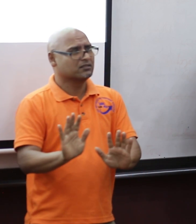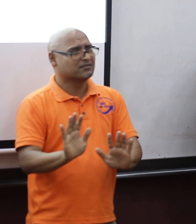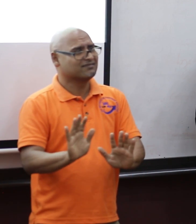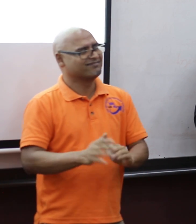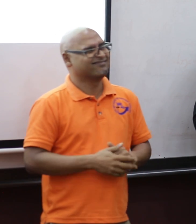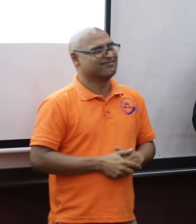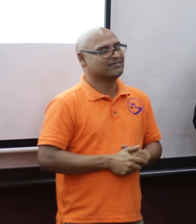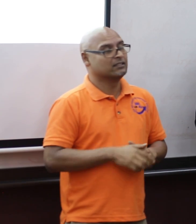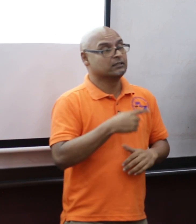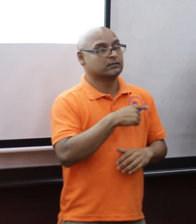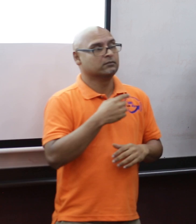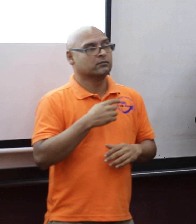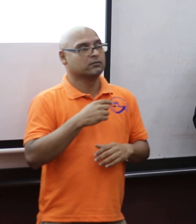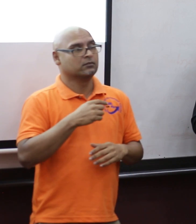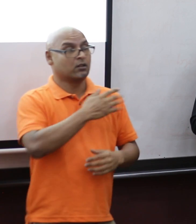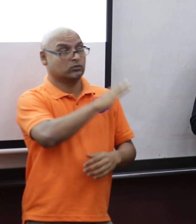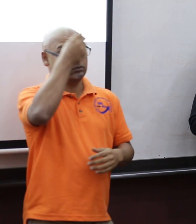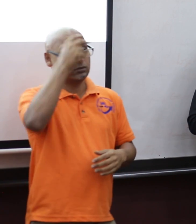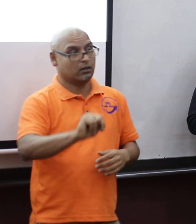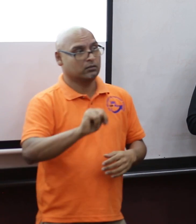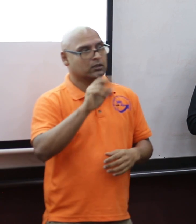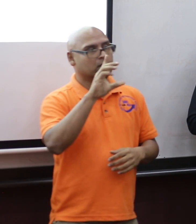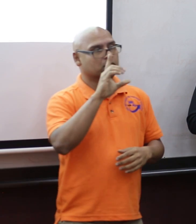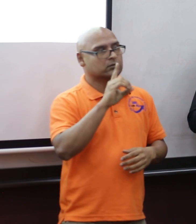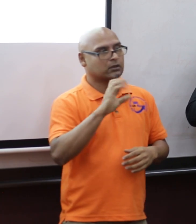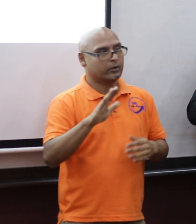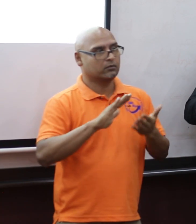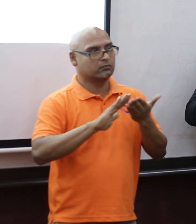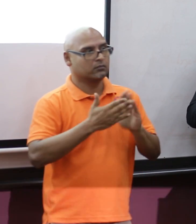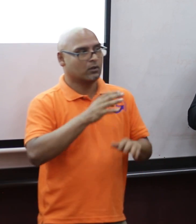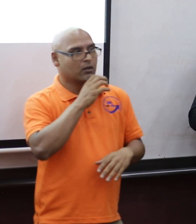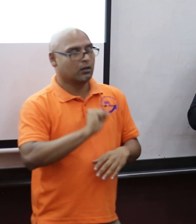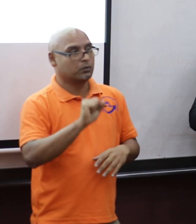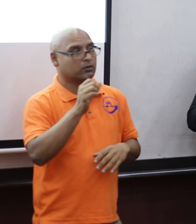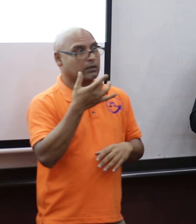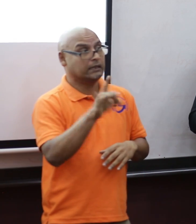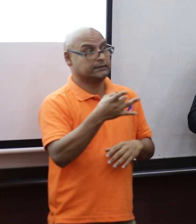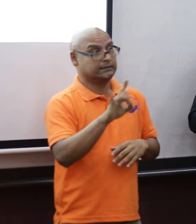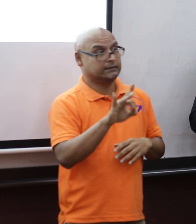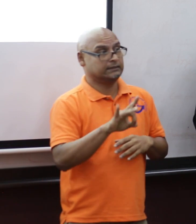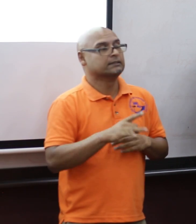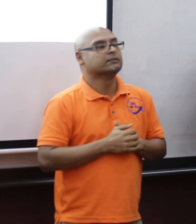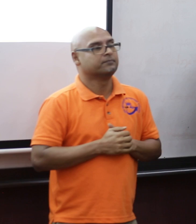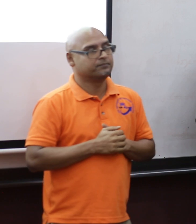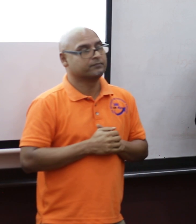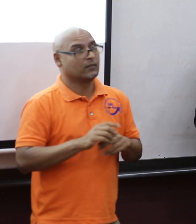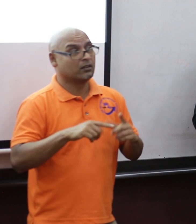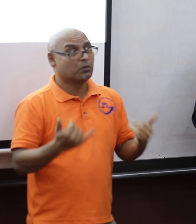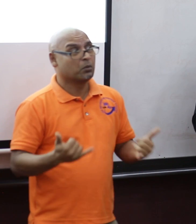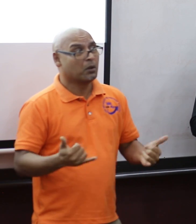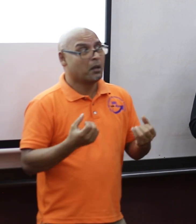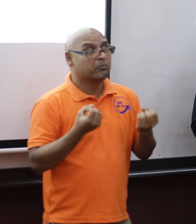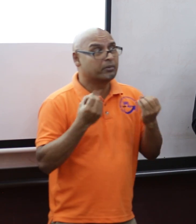December. He wants a whole lot of things that right now he is unable to